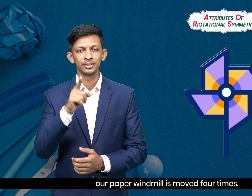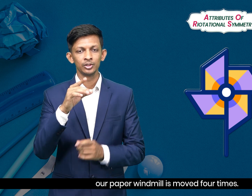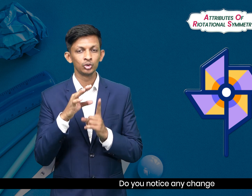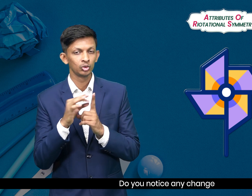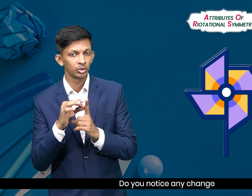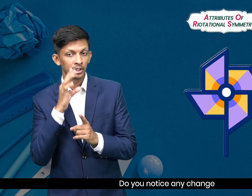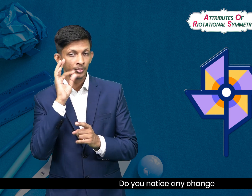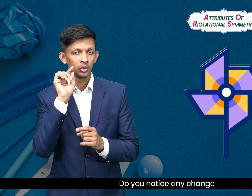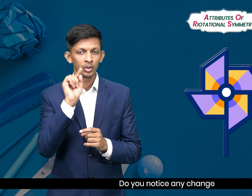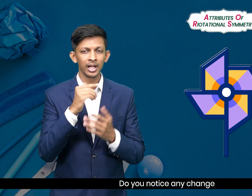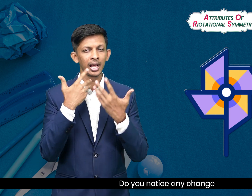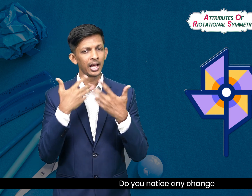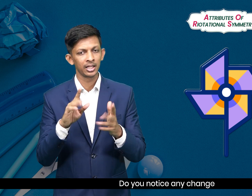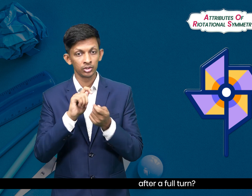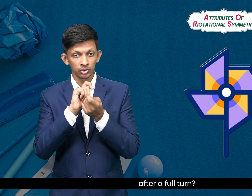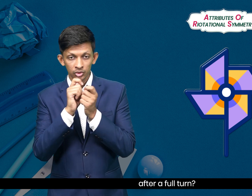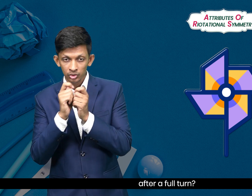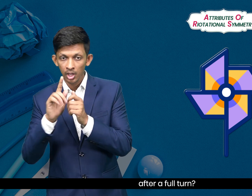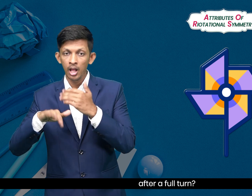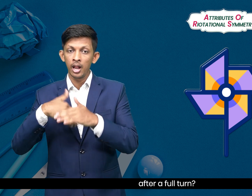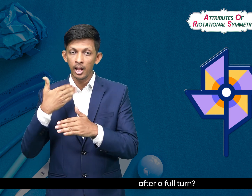Do you notice any change after a full turn?